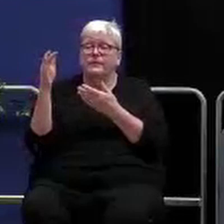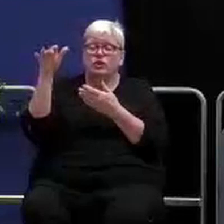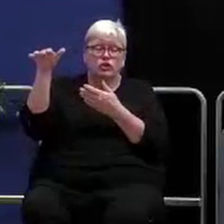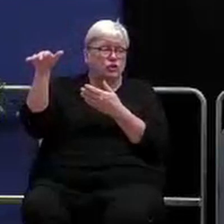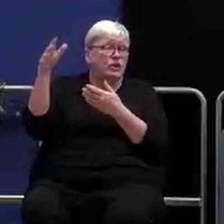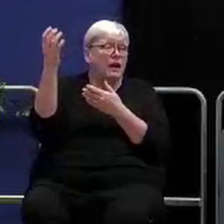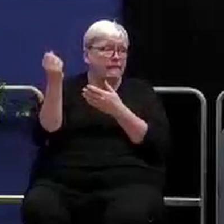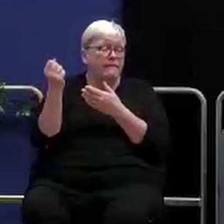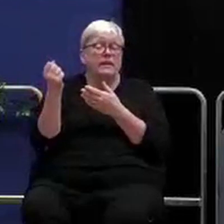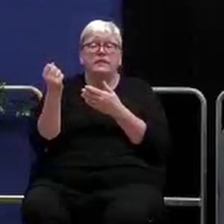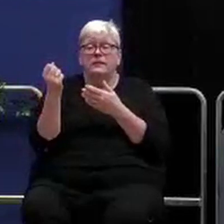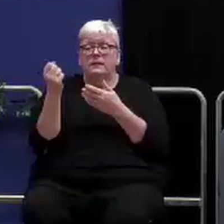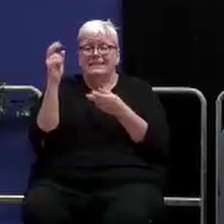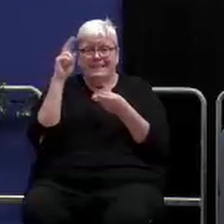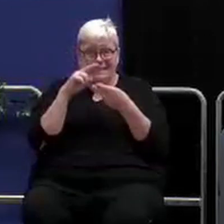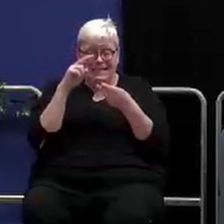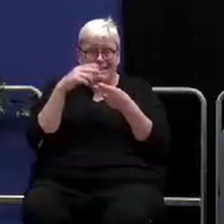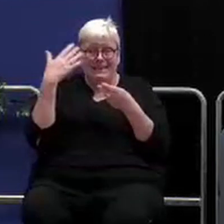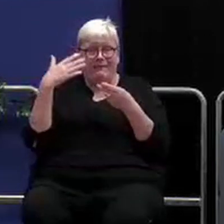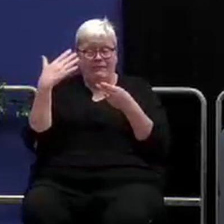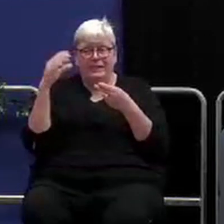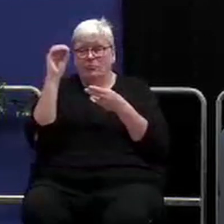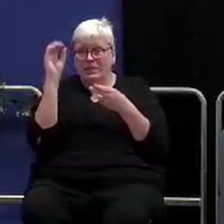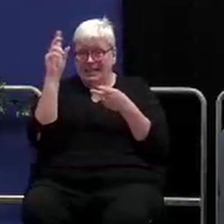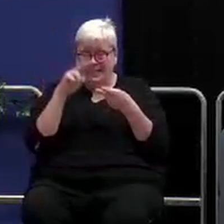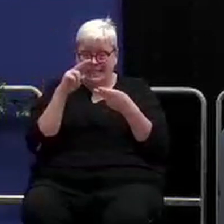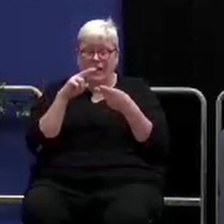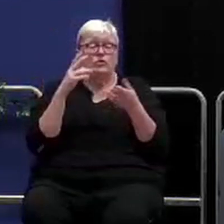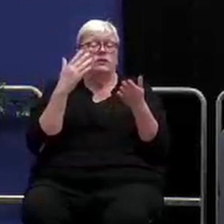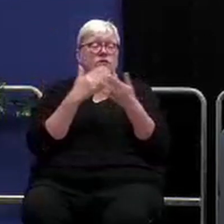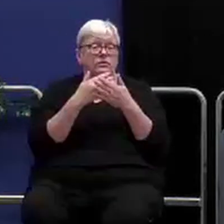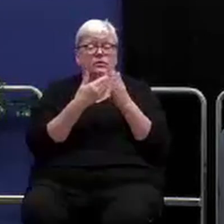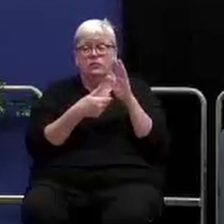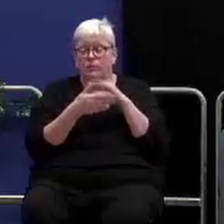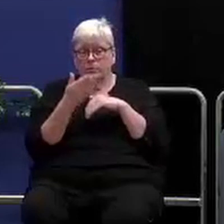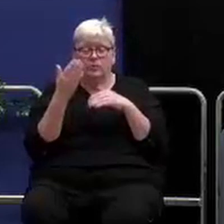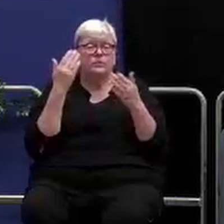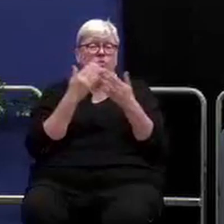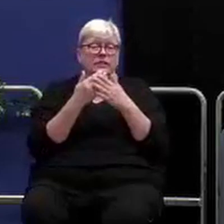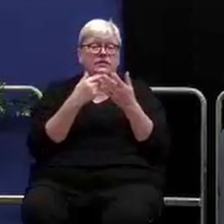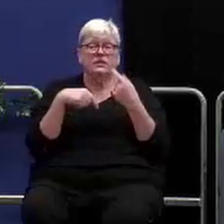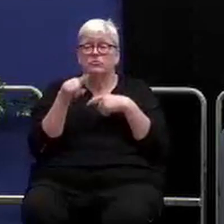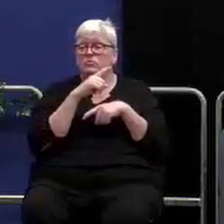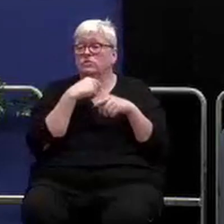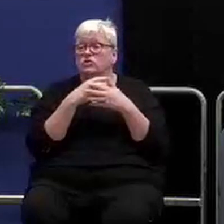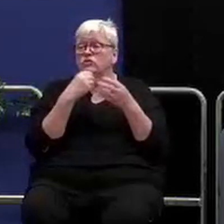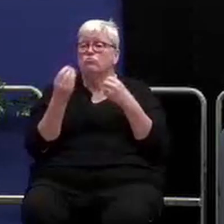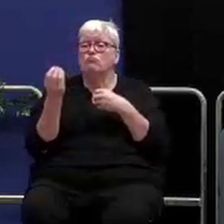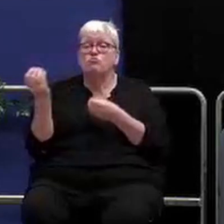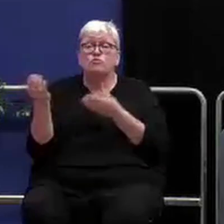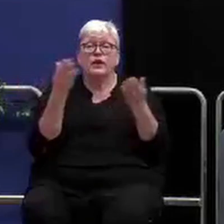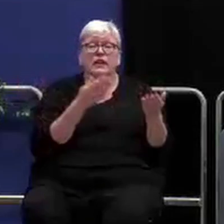There's a 15% discount during the festival, which is rather nice. So hang around. There'll also be drinks and nibbles if that doesn't tempt you enough.